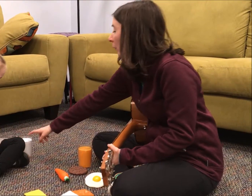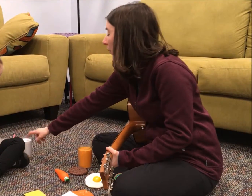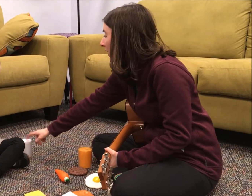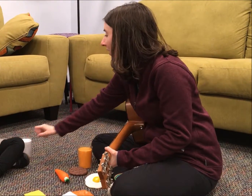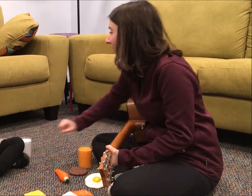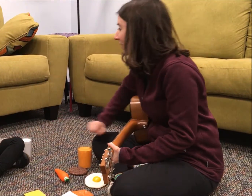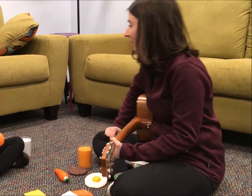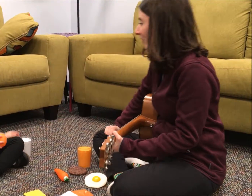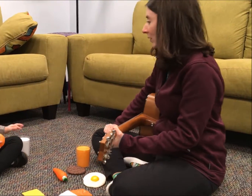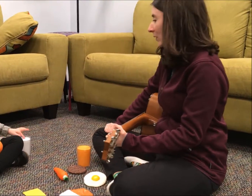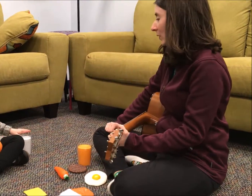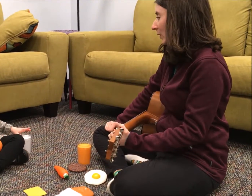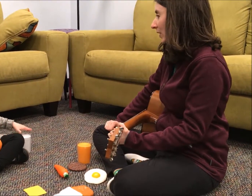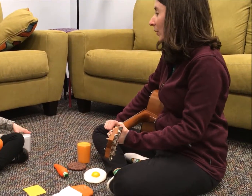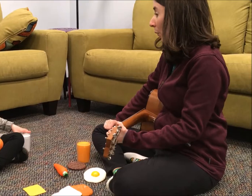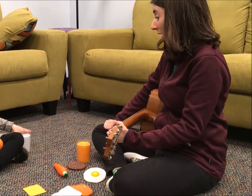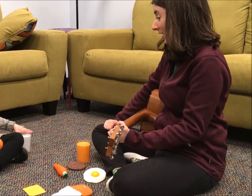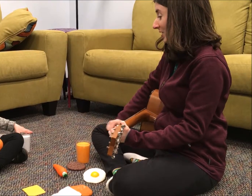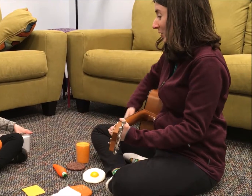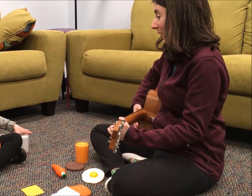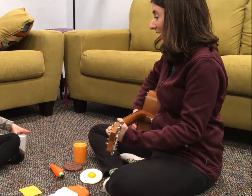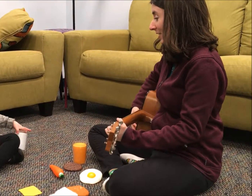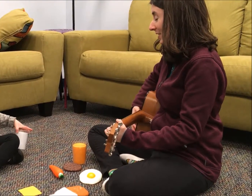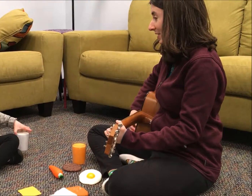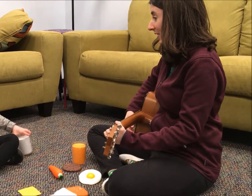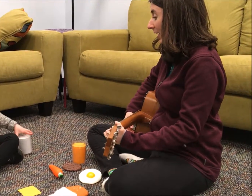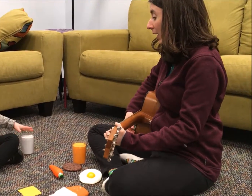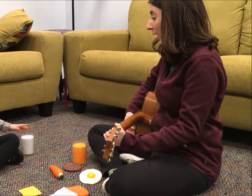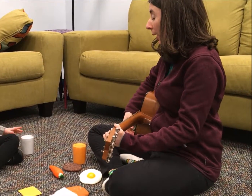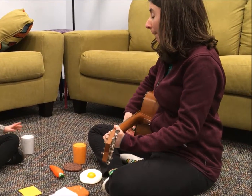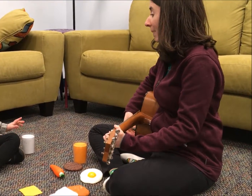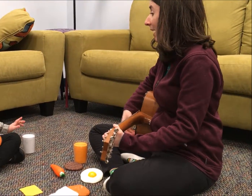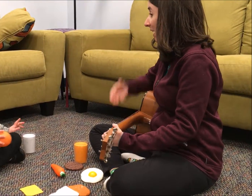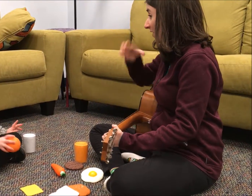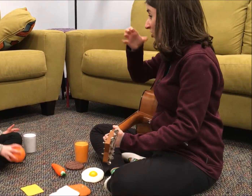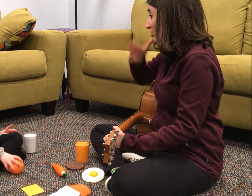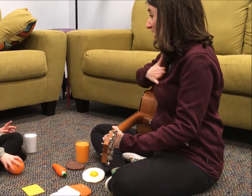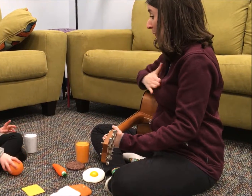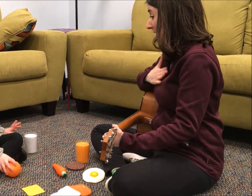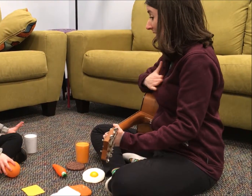What color? What? White. Right. May I have a drink, please?